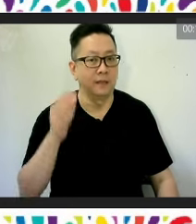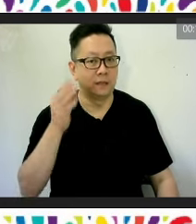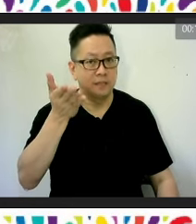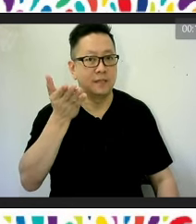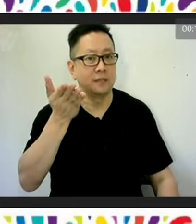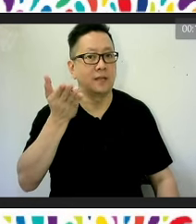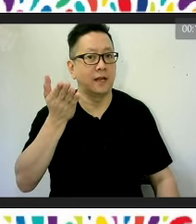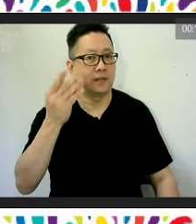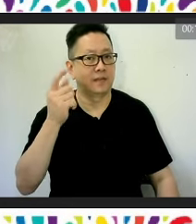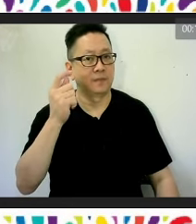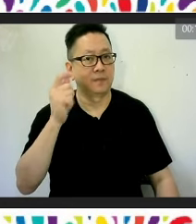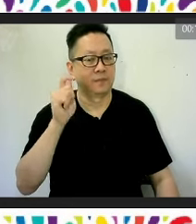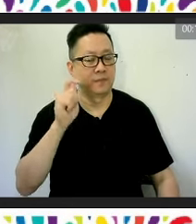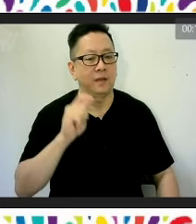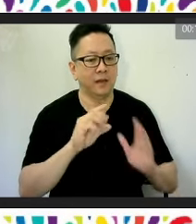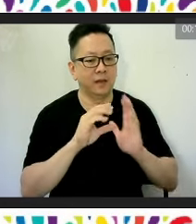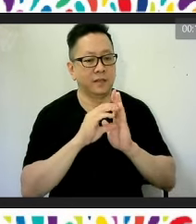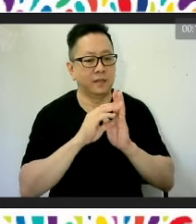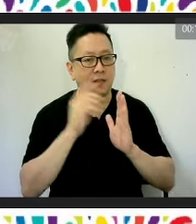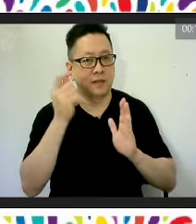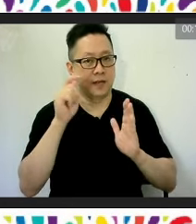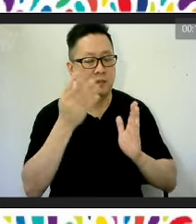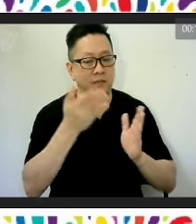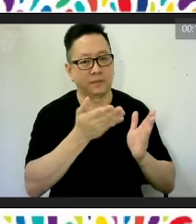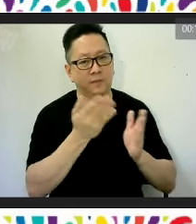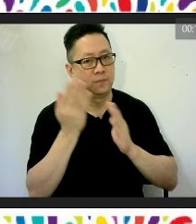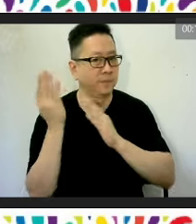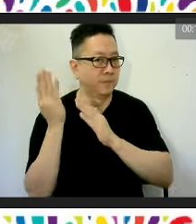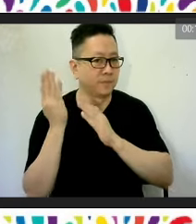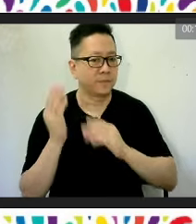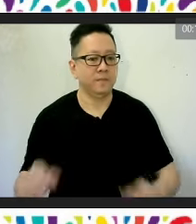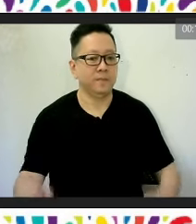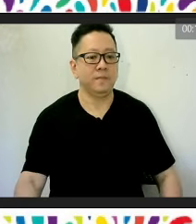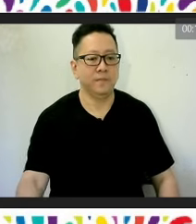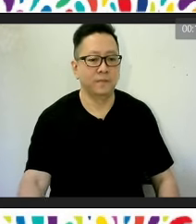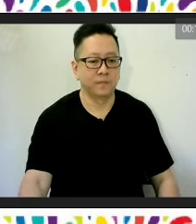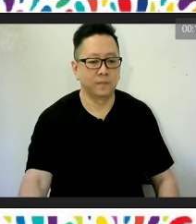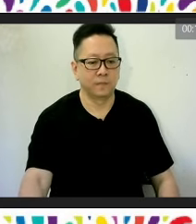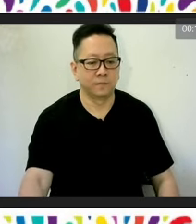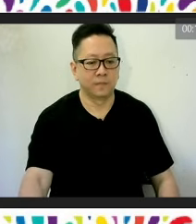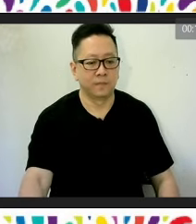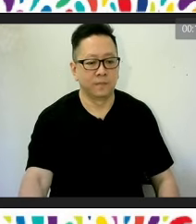Okay, this is the text. Okay, this is the text.